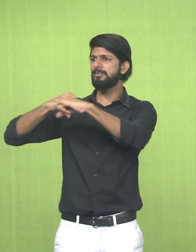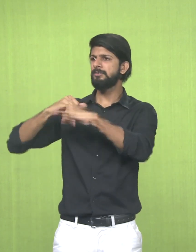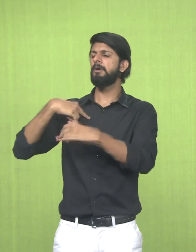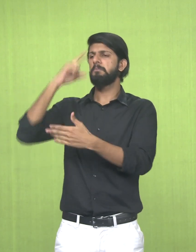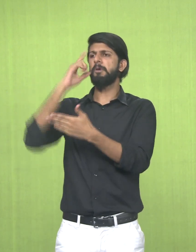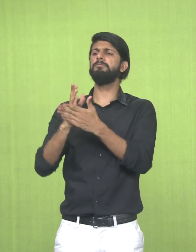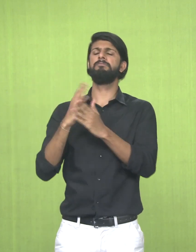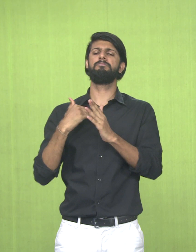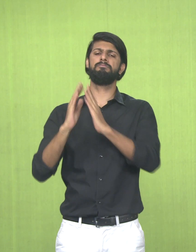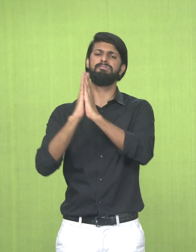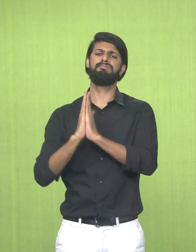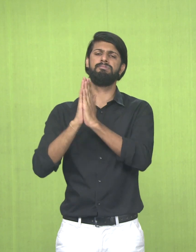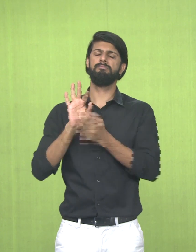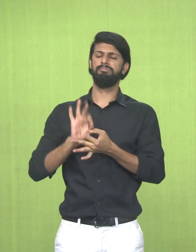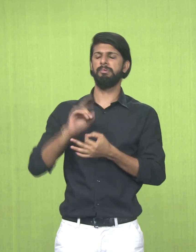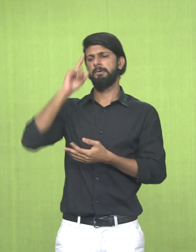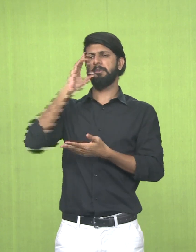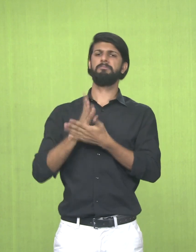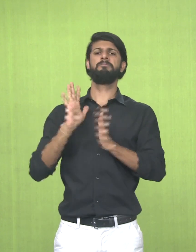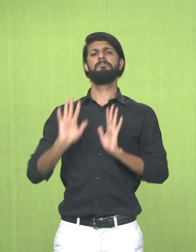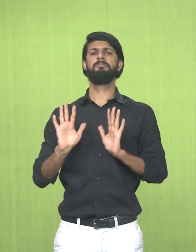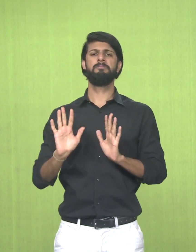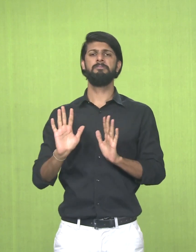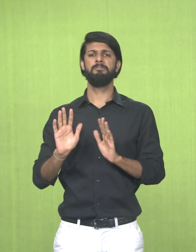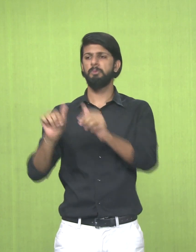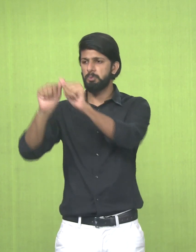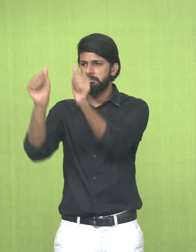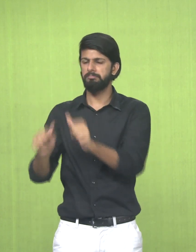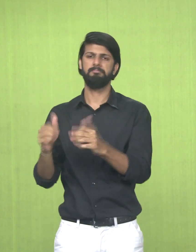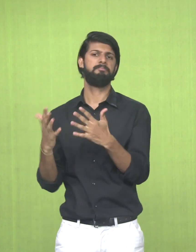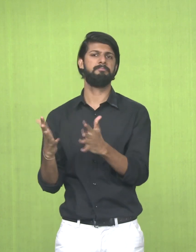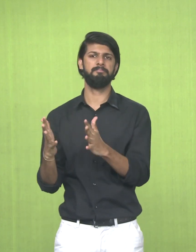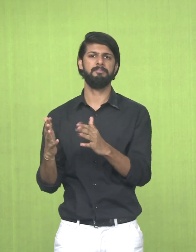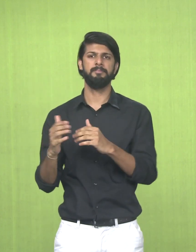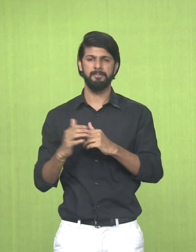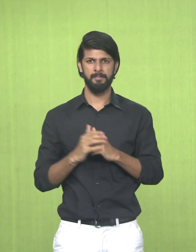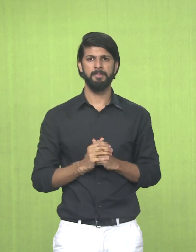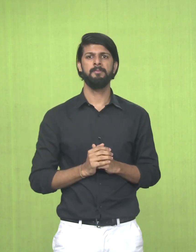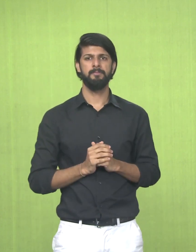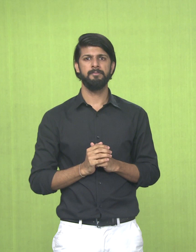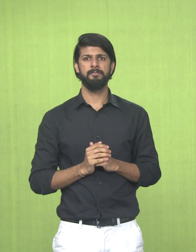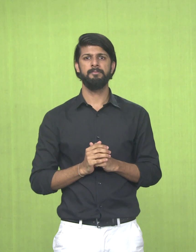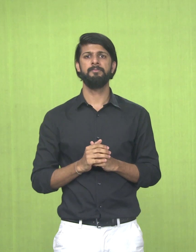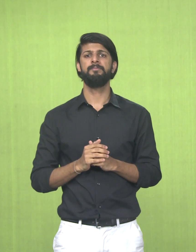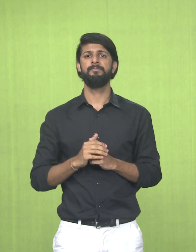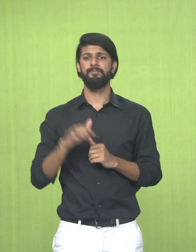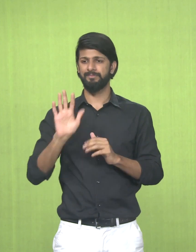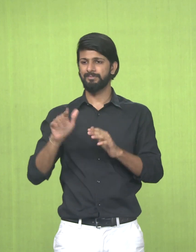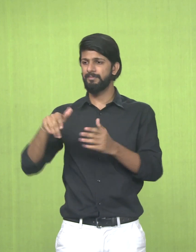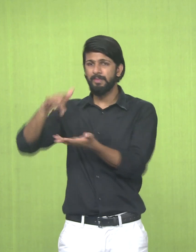Buddha was the same as human. They did not believe in idols and bodhisattvas,